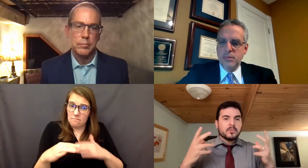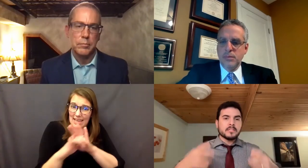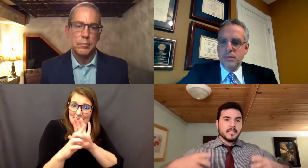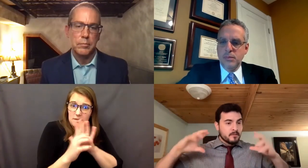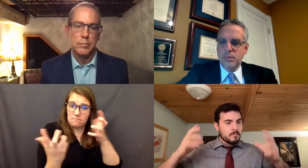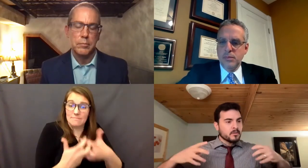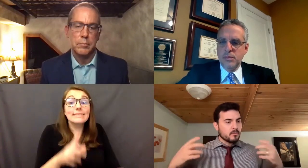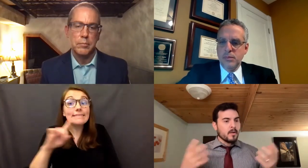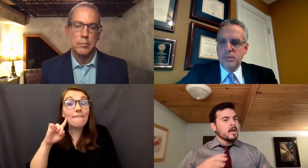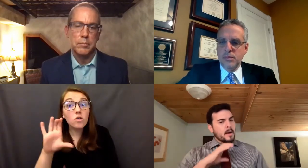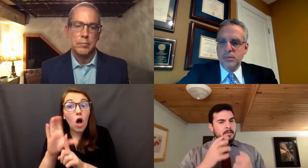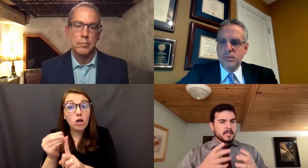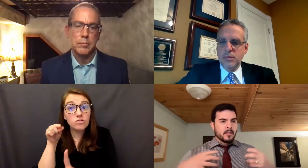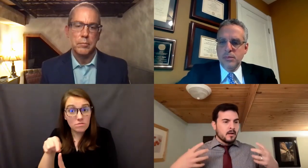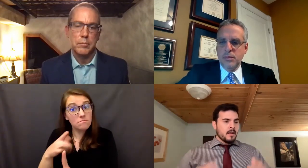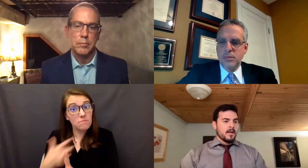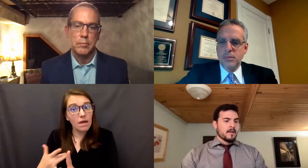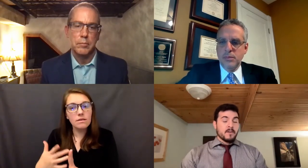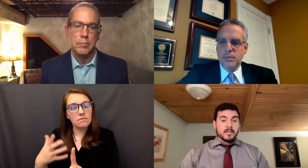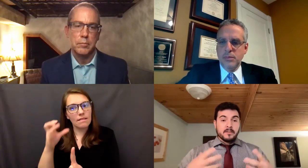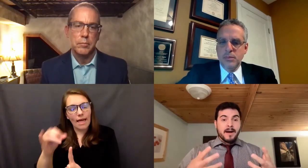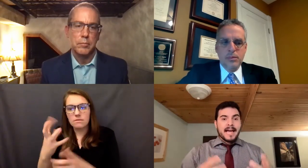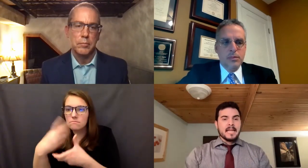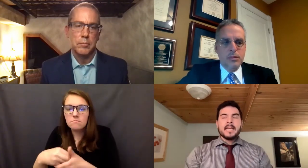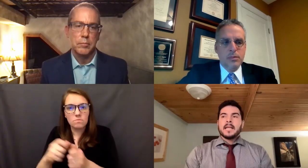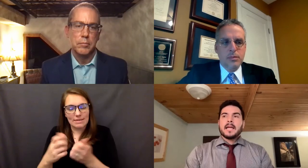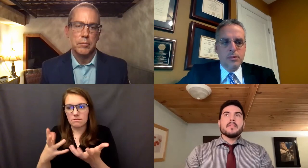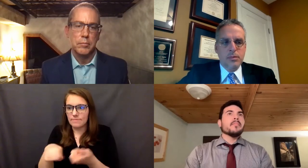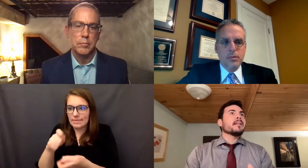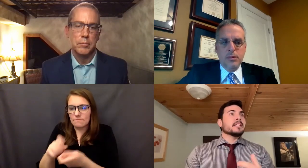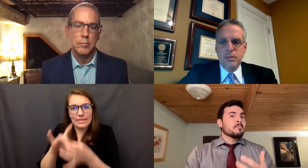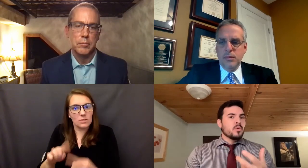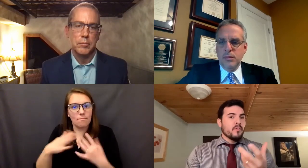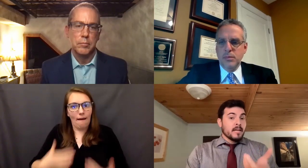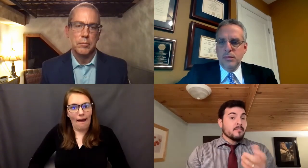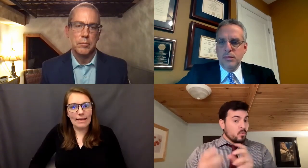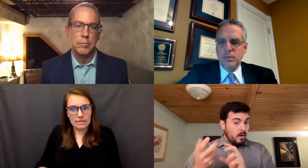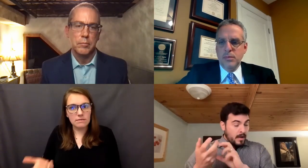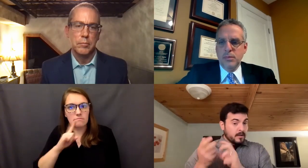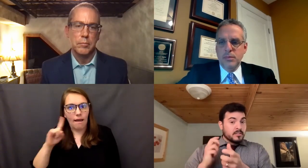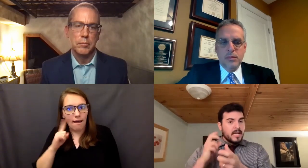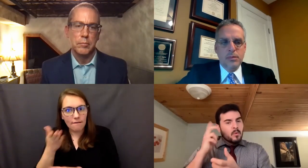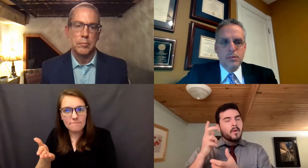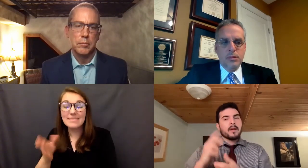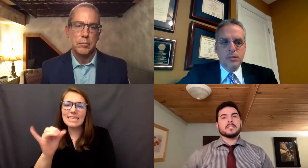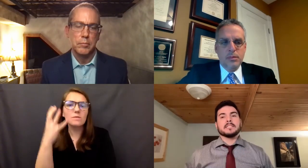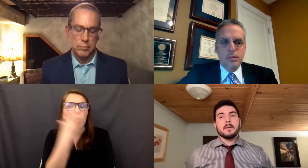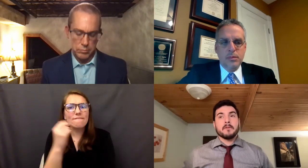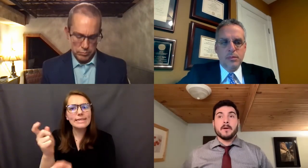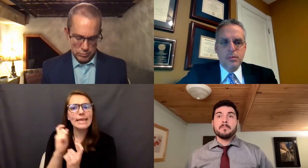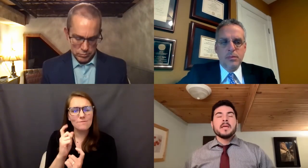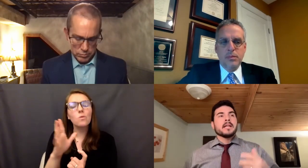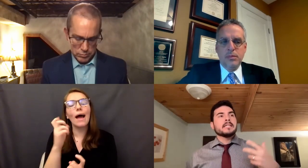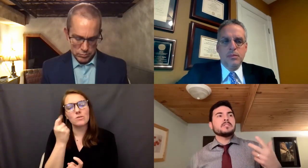Deaf culture itself, it's built around a particular configuration of the body. That's a beautiful and a gift. So I can understand like where that question